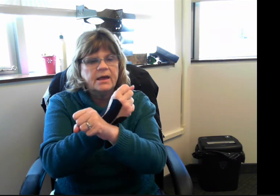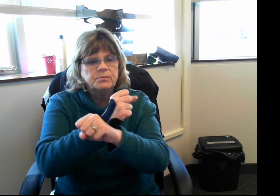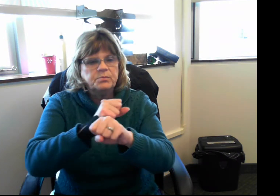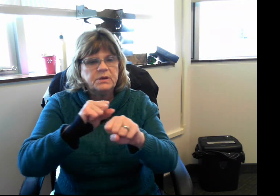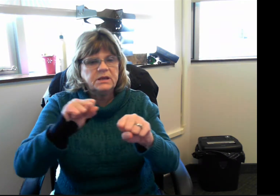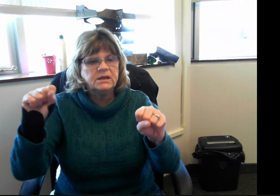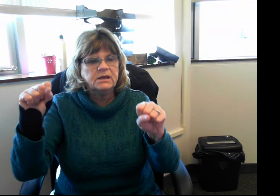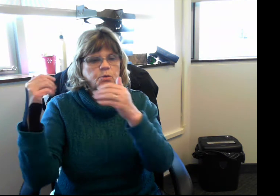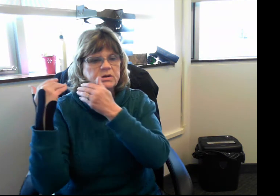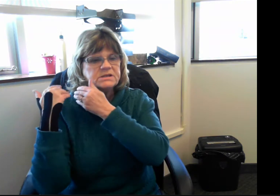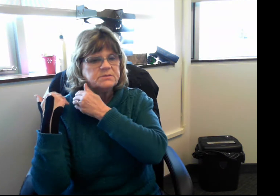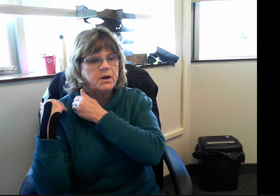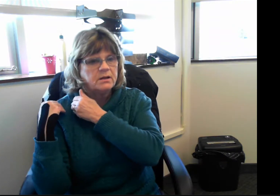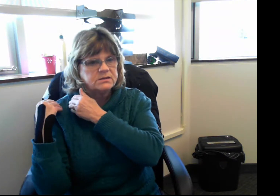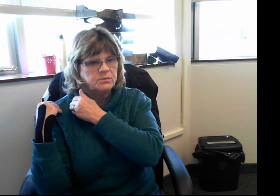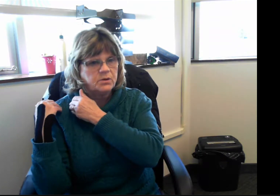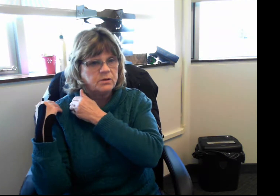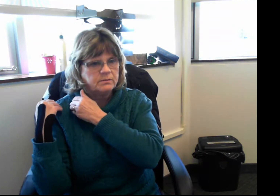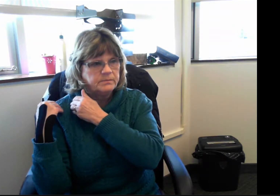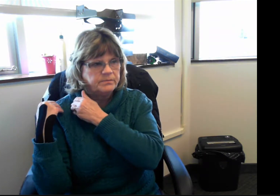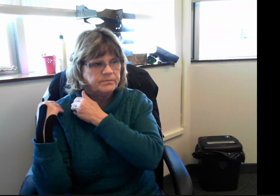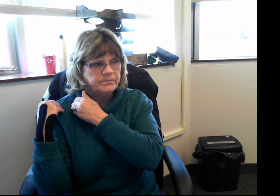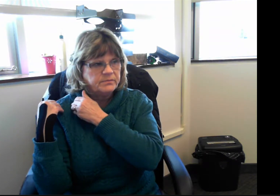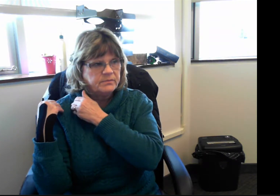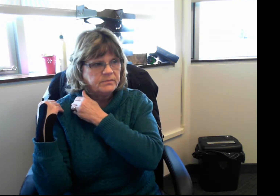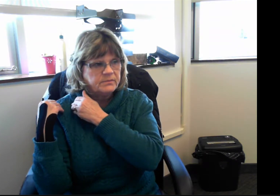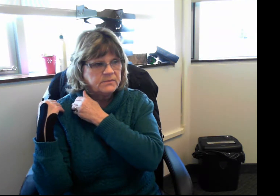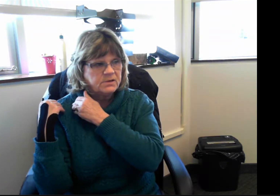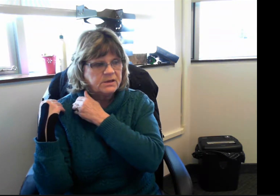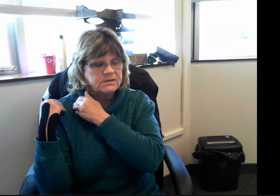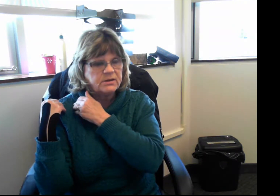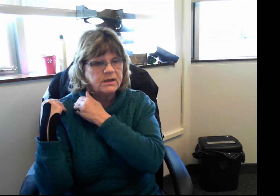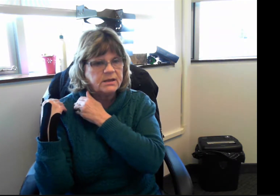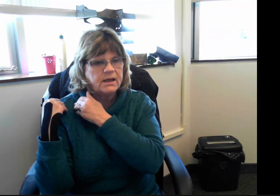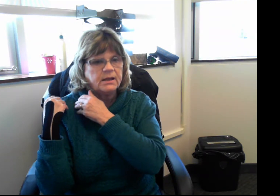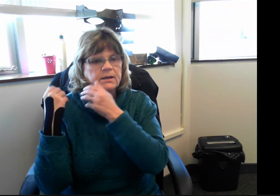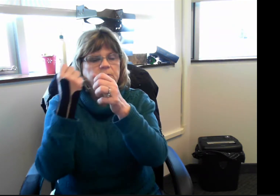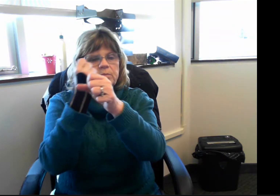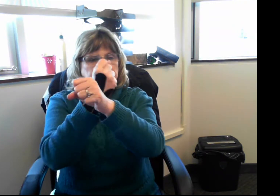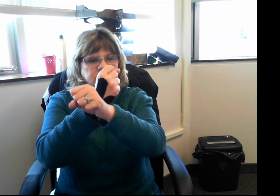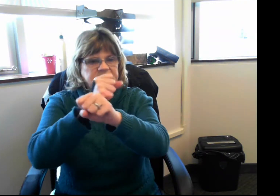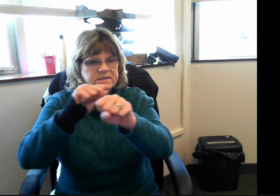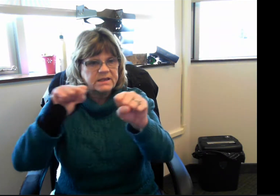and be responsible. Let's do that again. Be